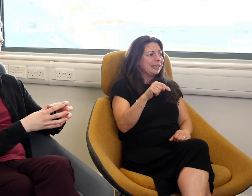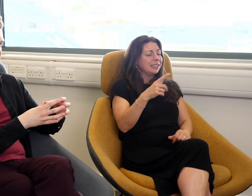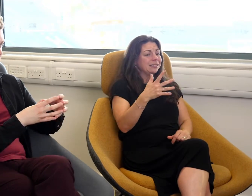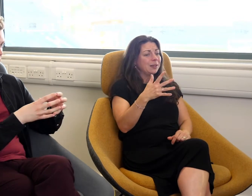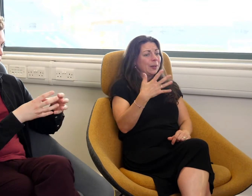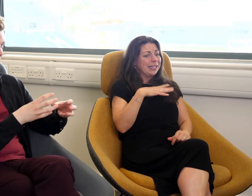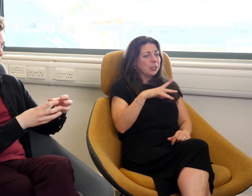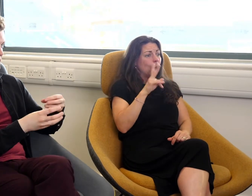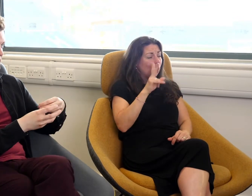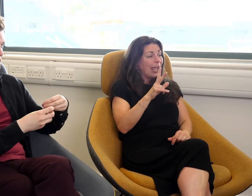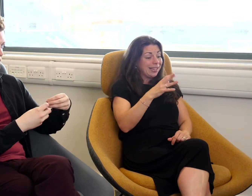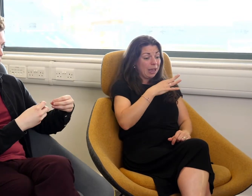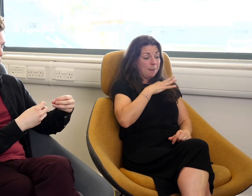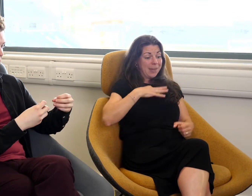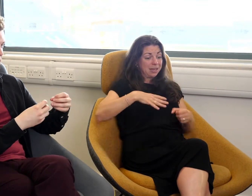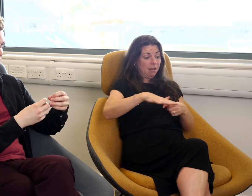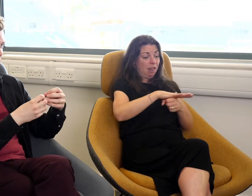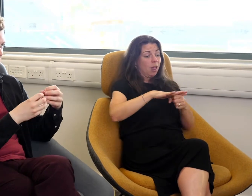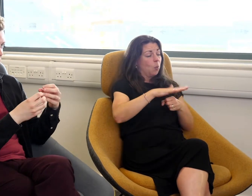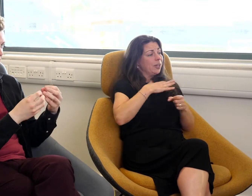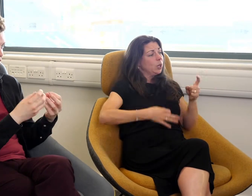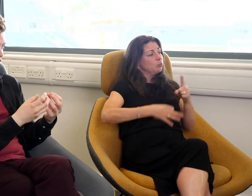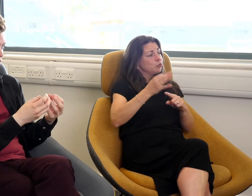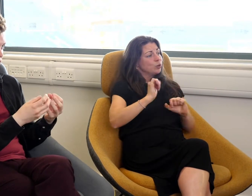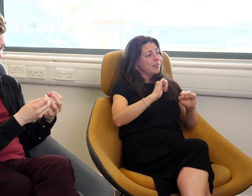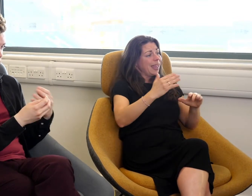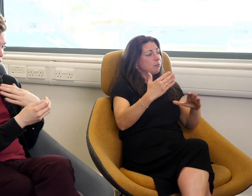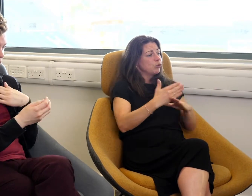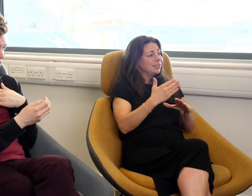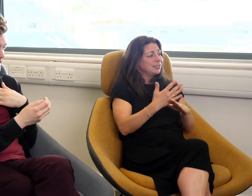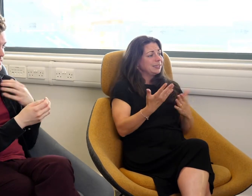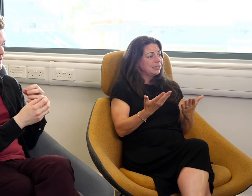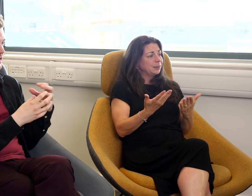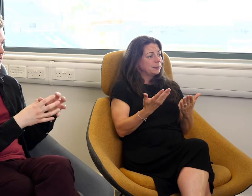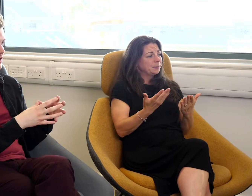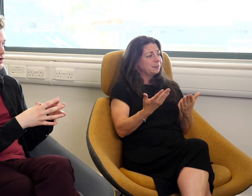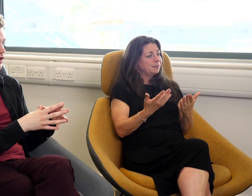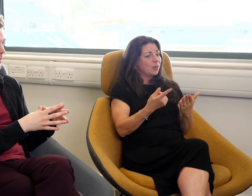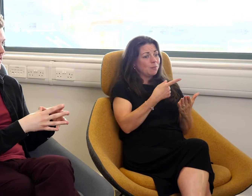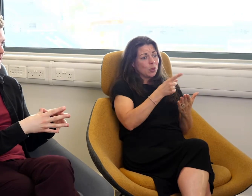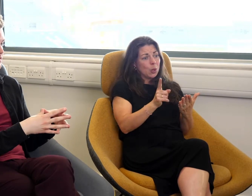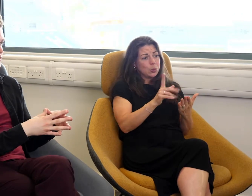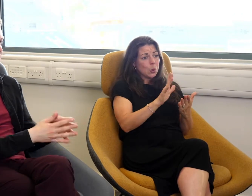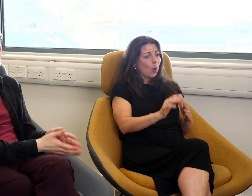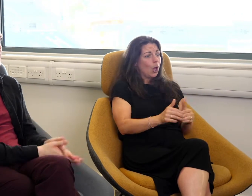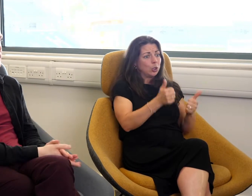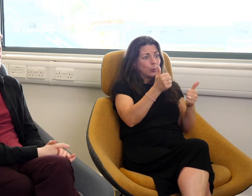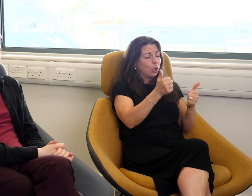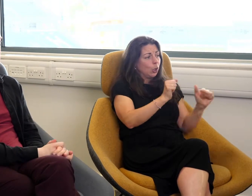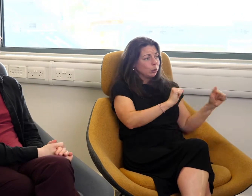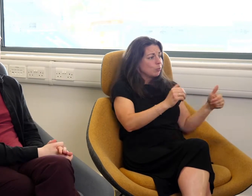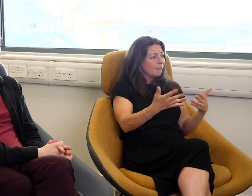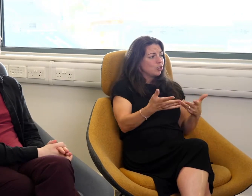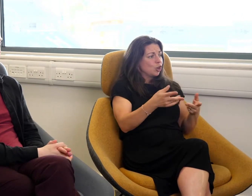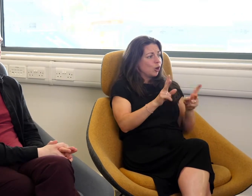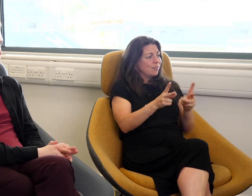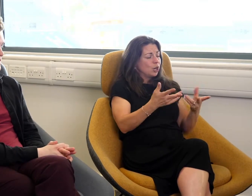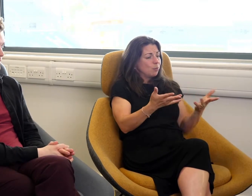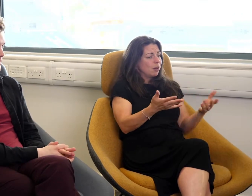in the medical centres around the area that aren't doing a very good job of that already. There were some that